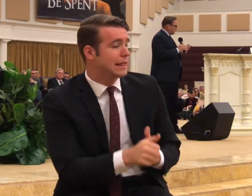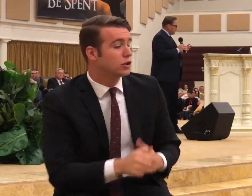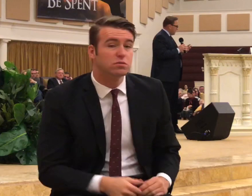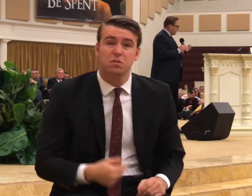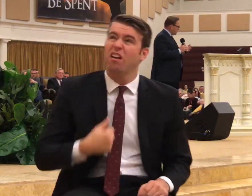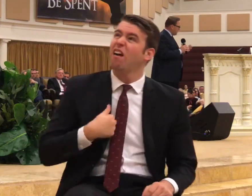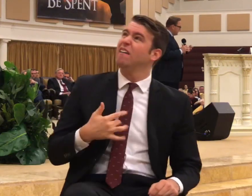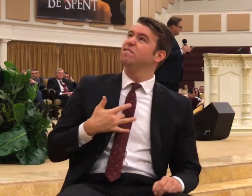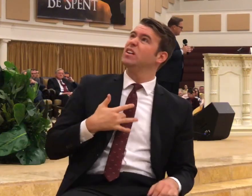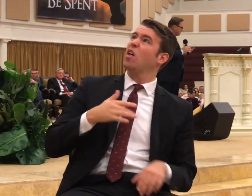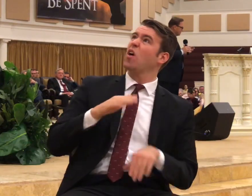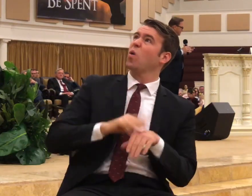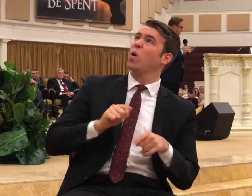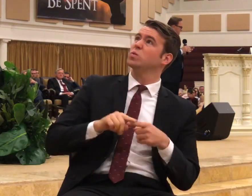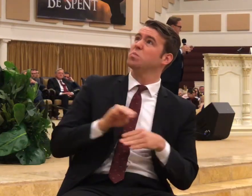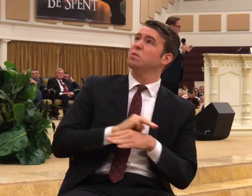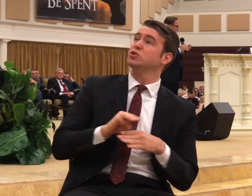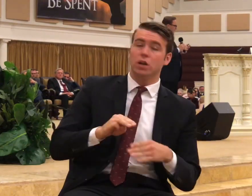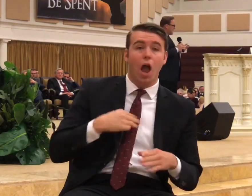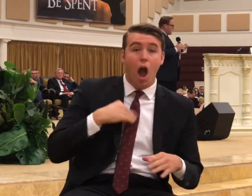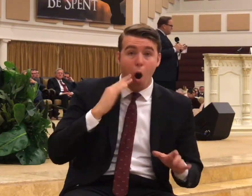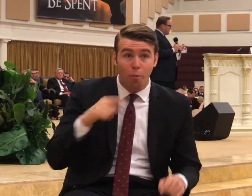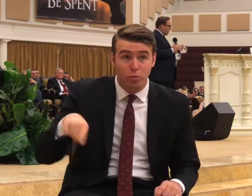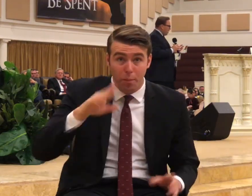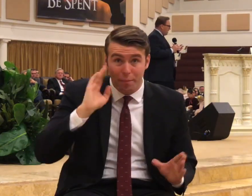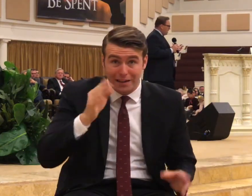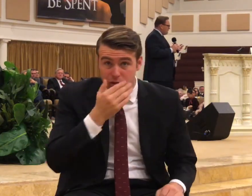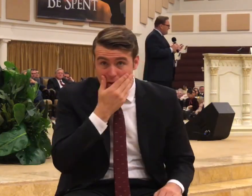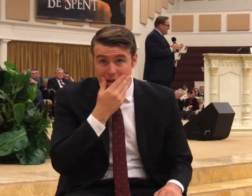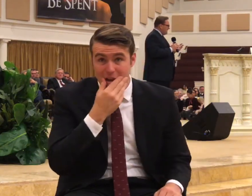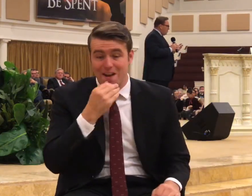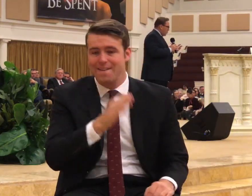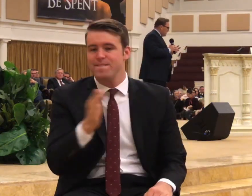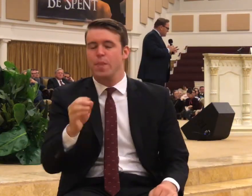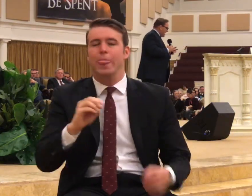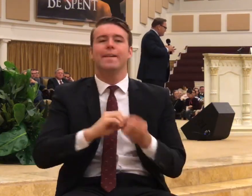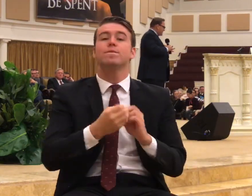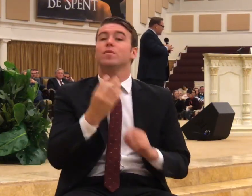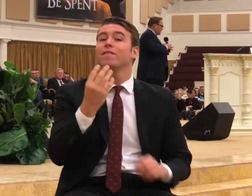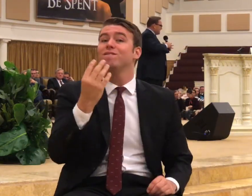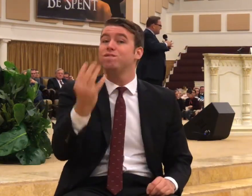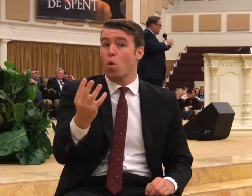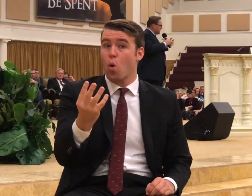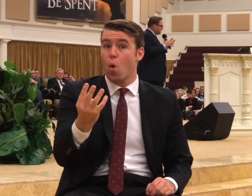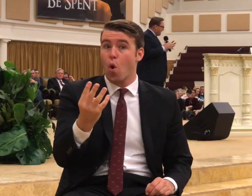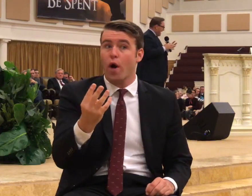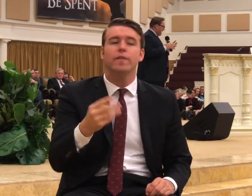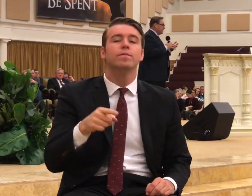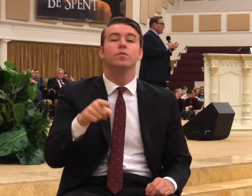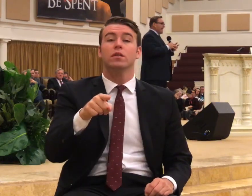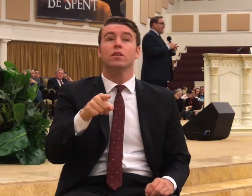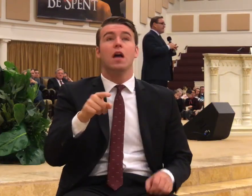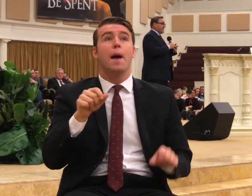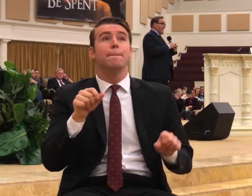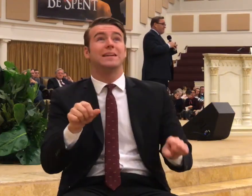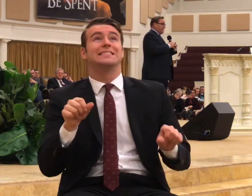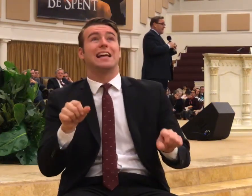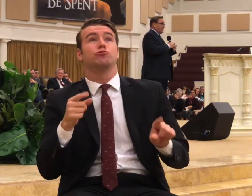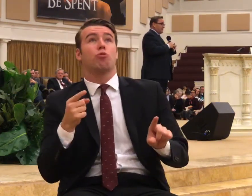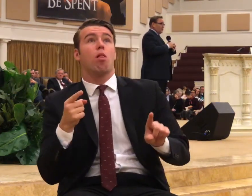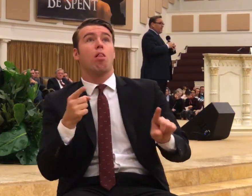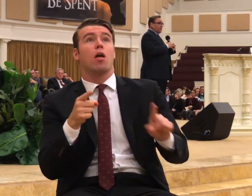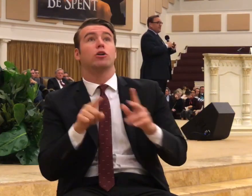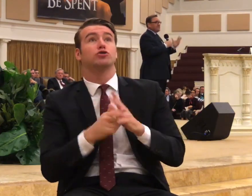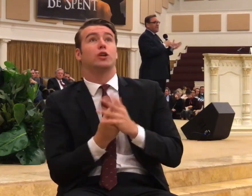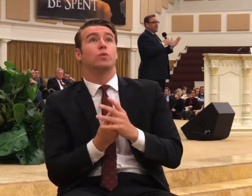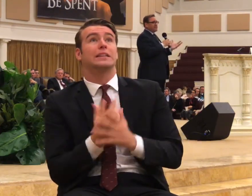feel called to ministry, I hope you're paying attention. And number four, once that potential begins to expand and it's